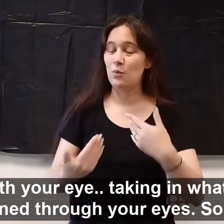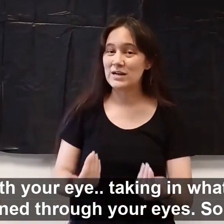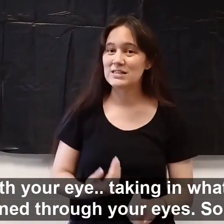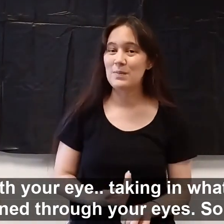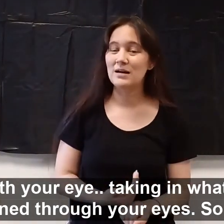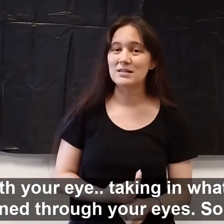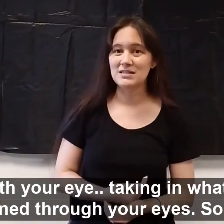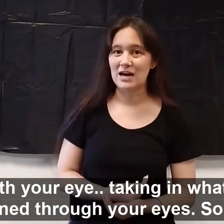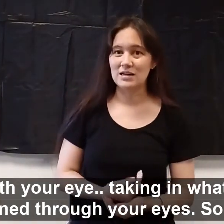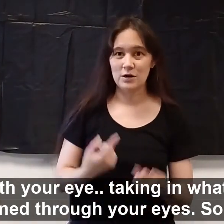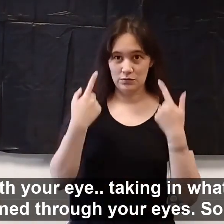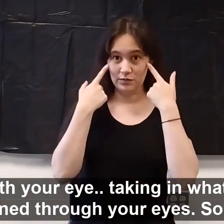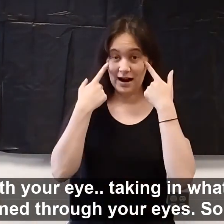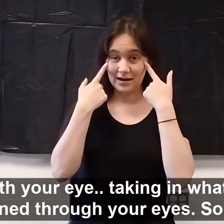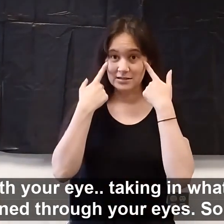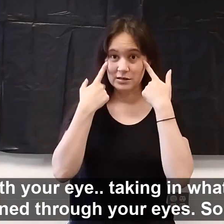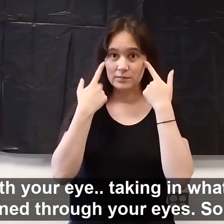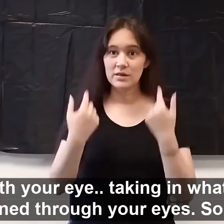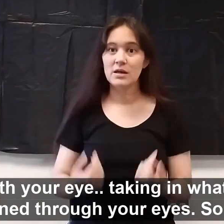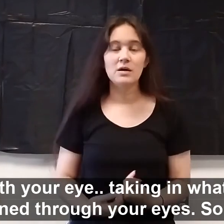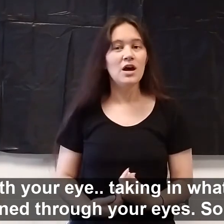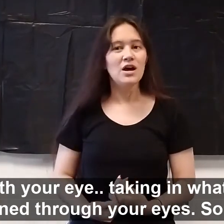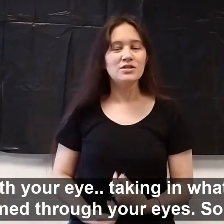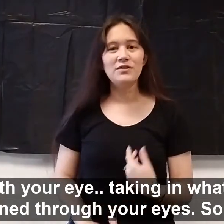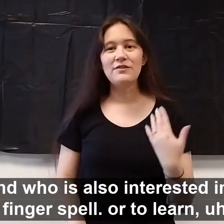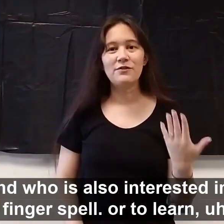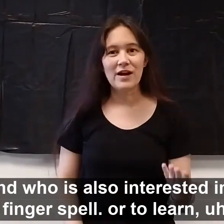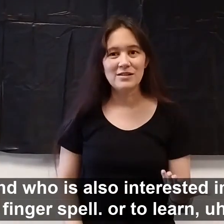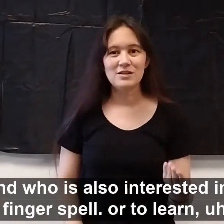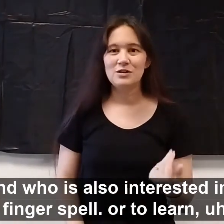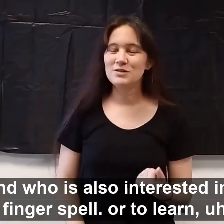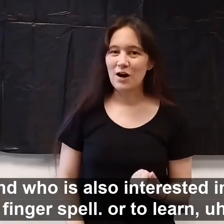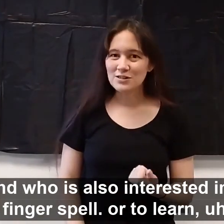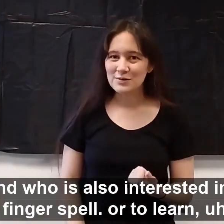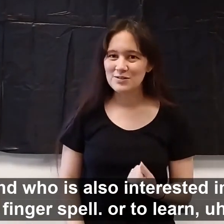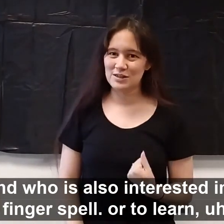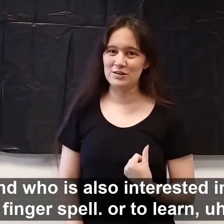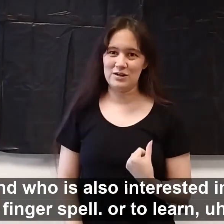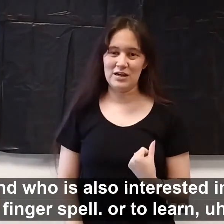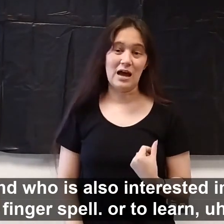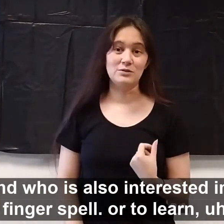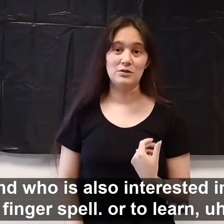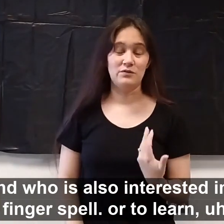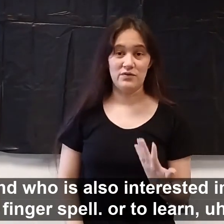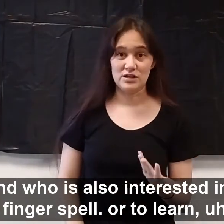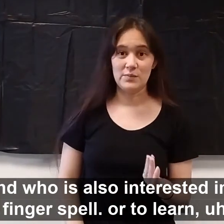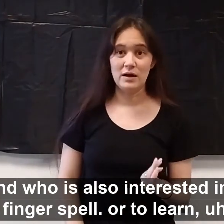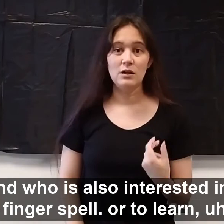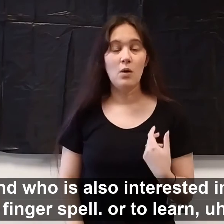is spelled and signed through your eyes. So if you have a friend who is also interested in learning how to fingerspell or